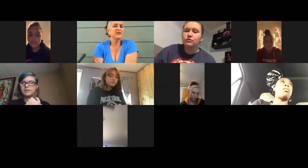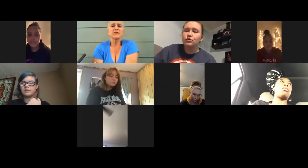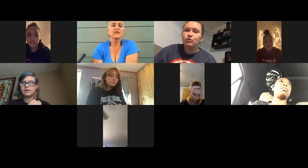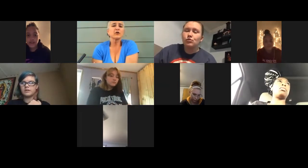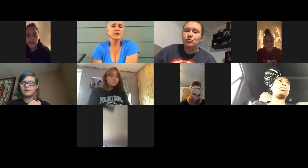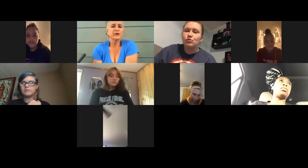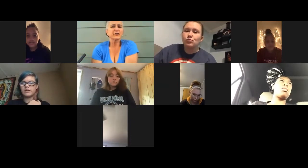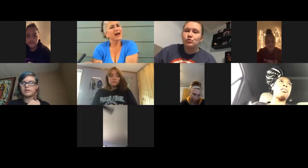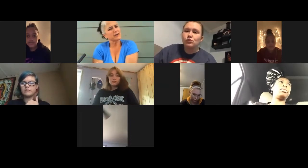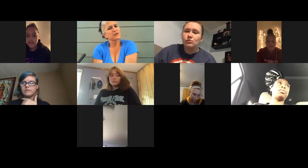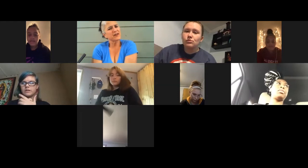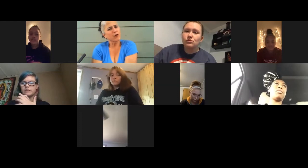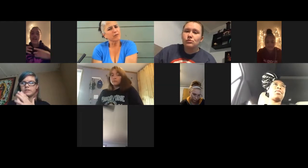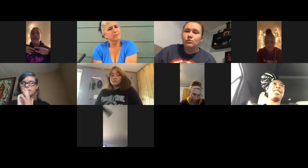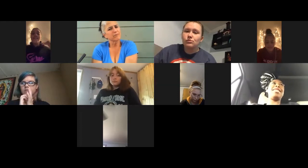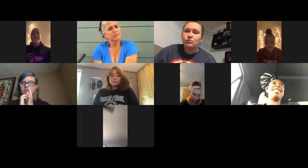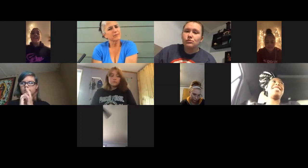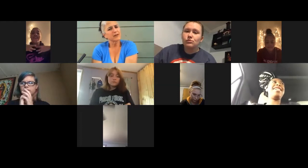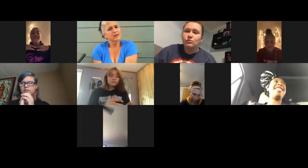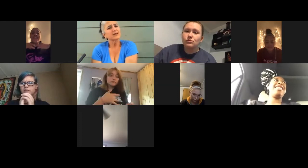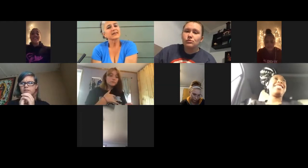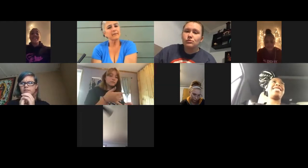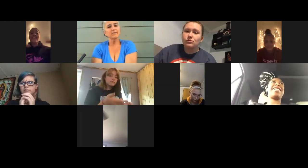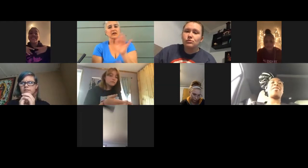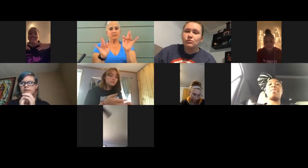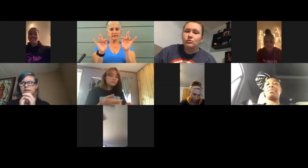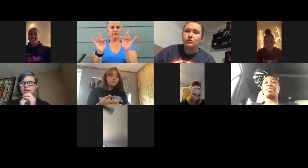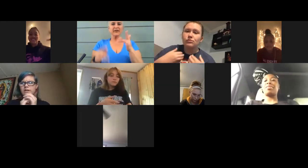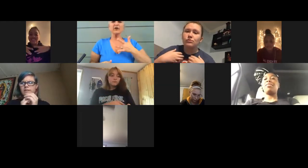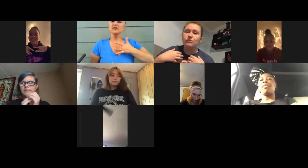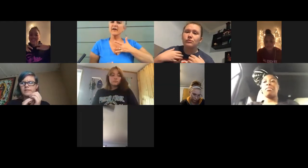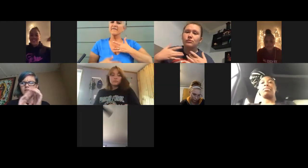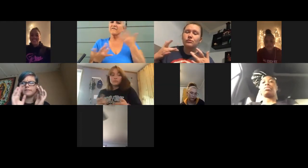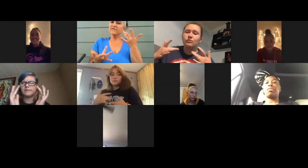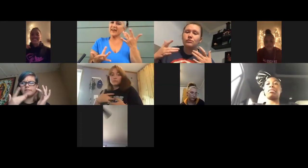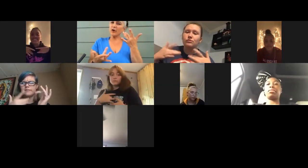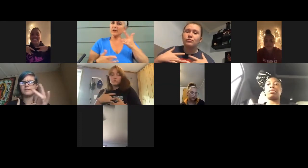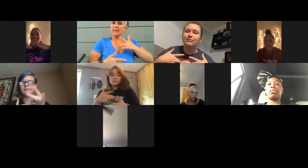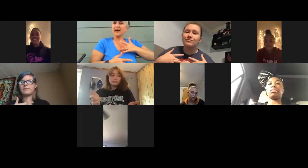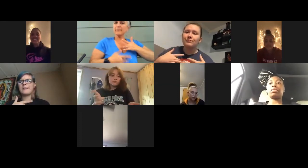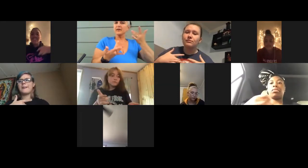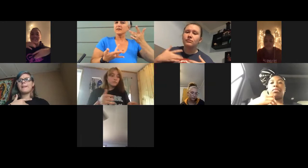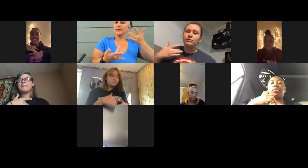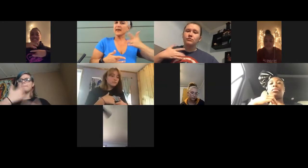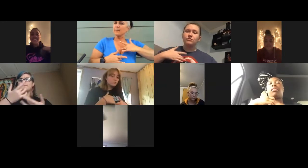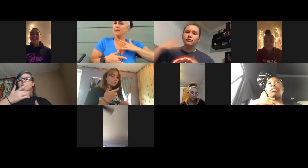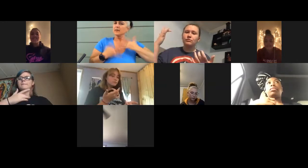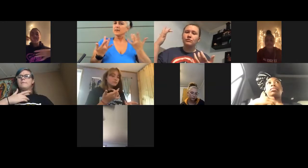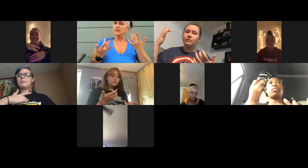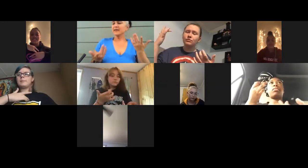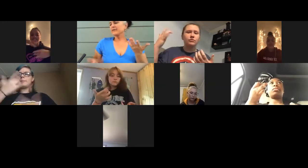Feel, I don't feel good, or how do you feel? Yep, middle fingers, feel, coming up.